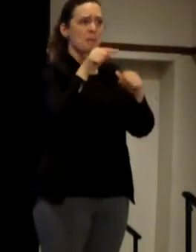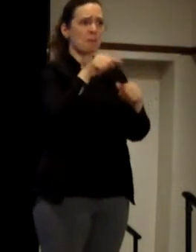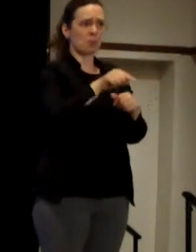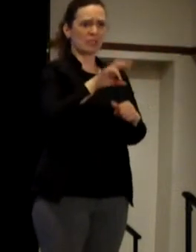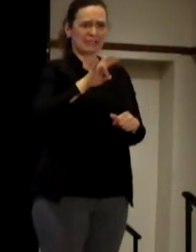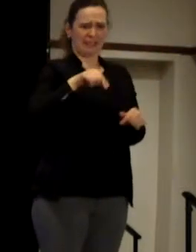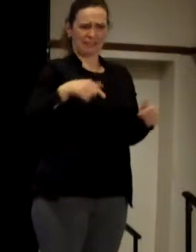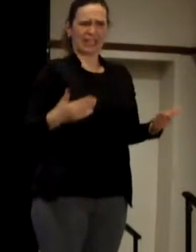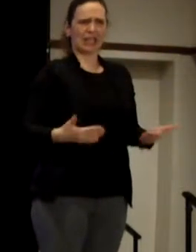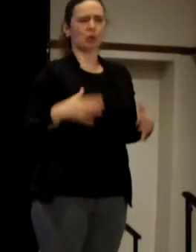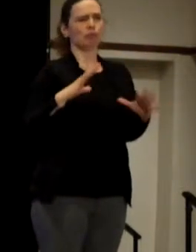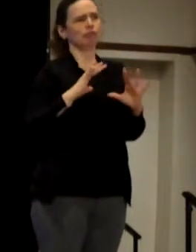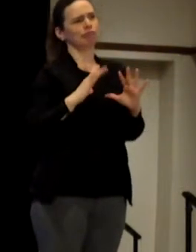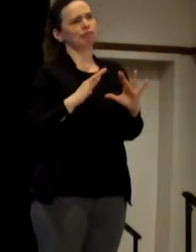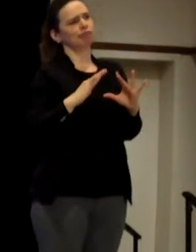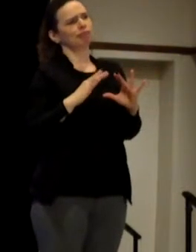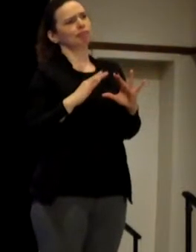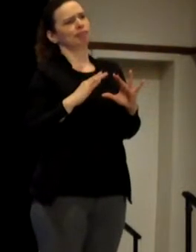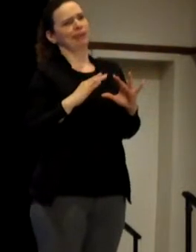sense. And so